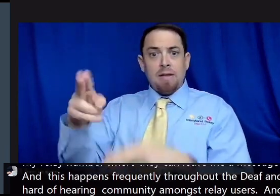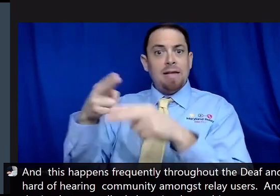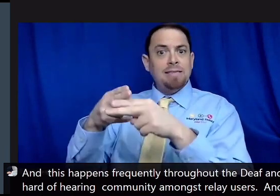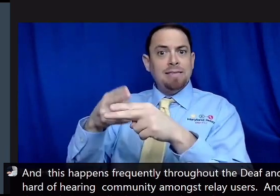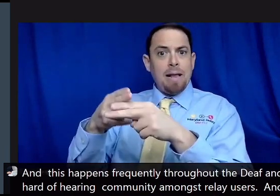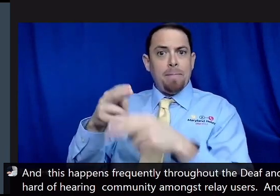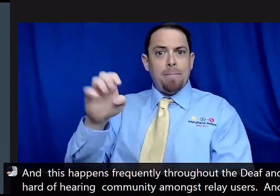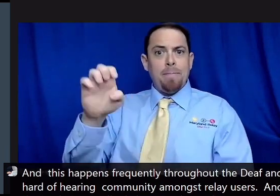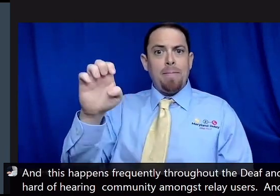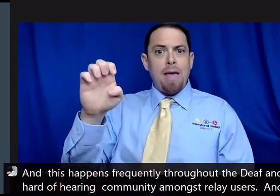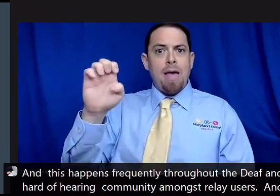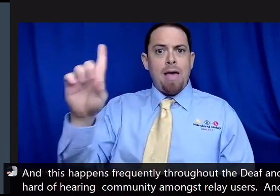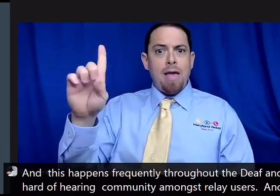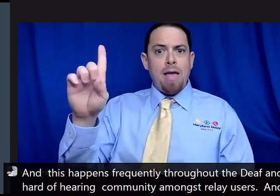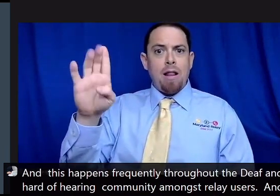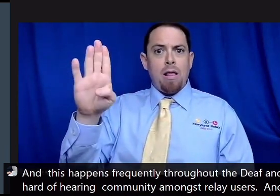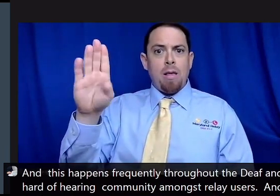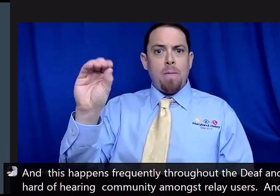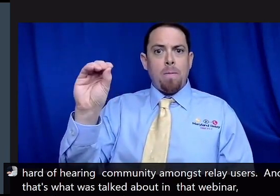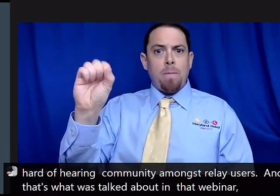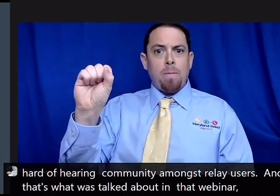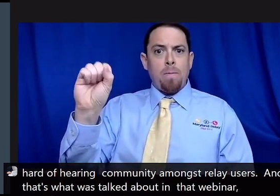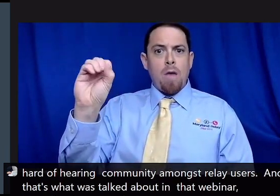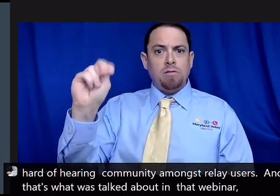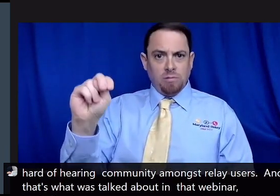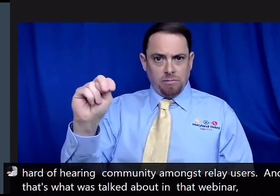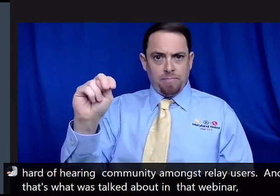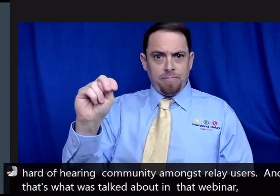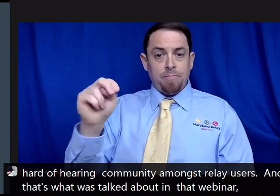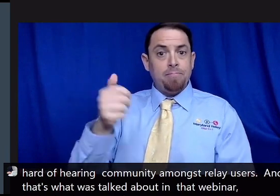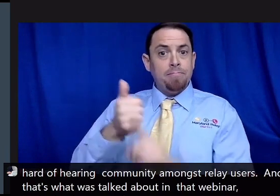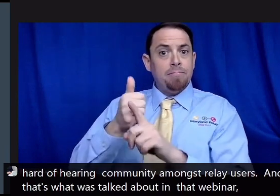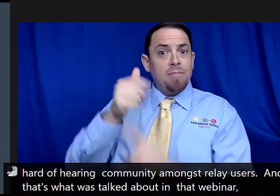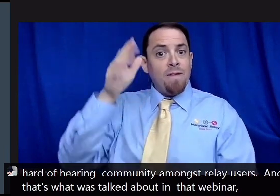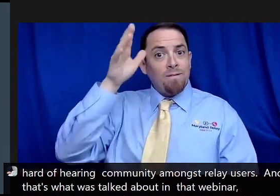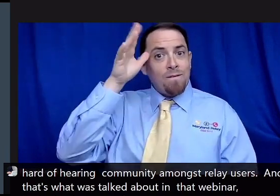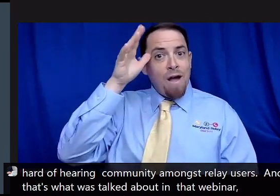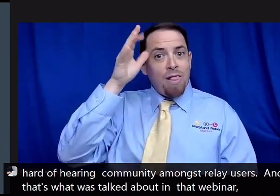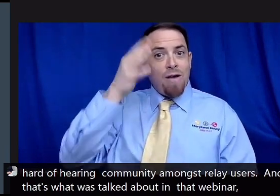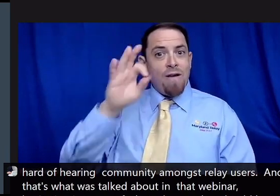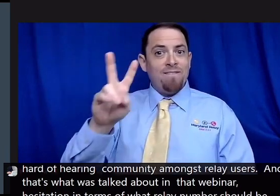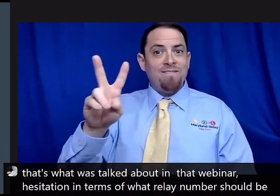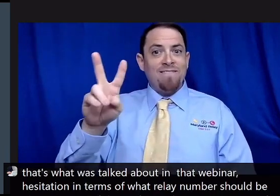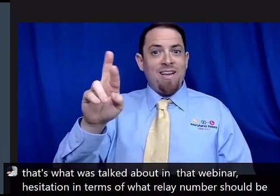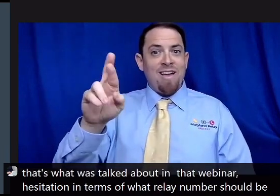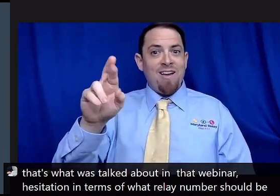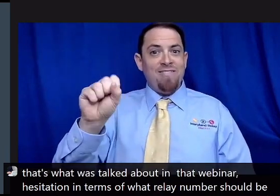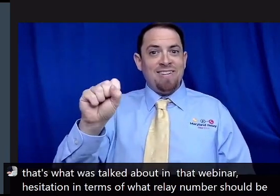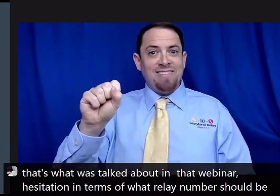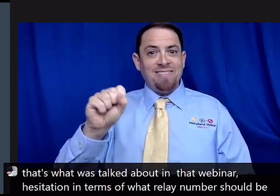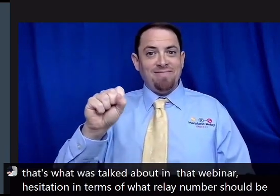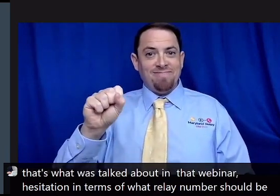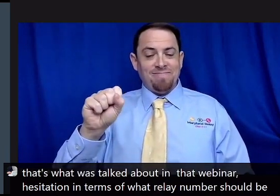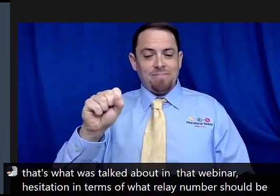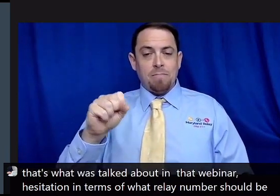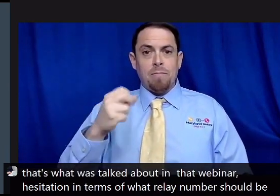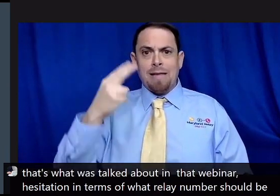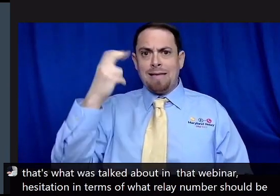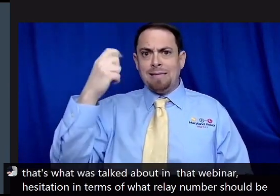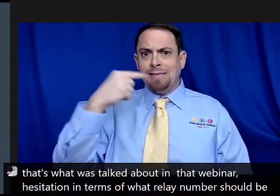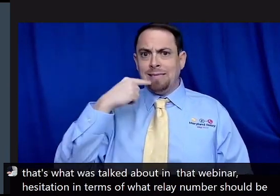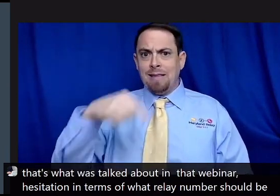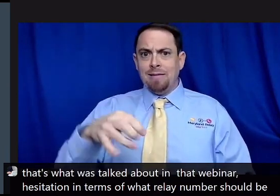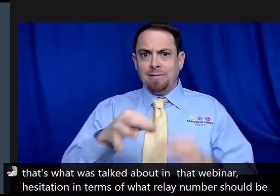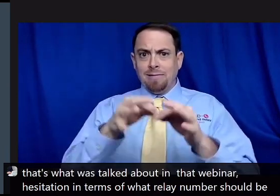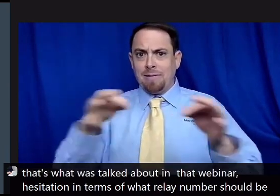given. And as part of that webinar, there was a group of panelists, one individual in particular, Ed Basson, himself really the father of